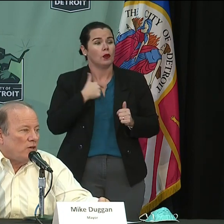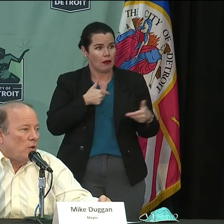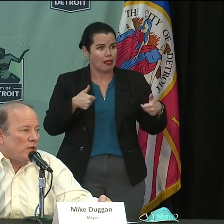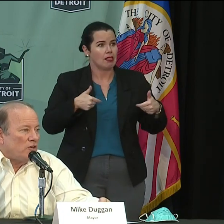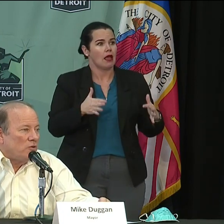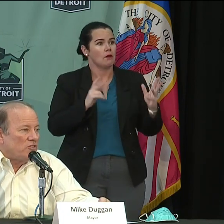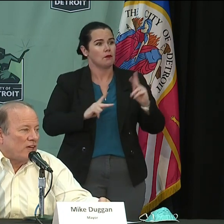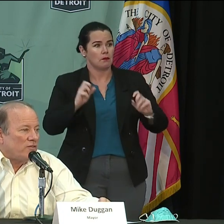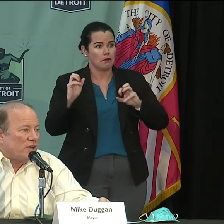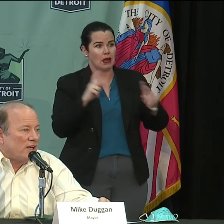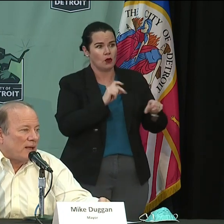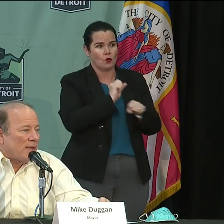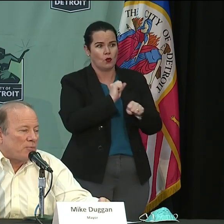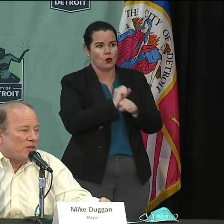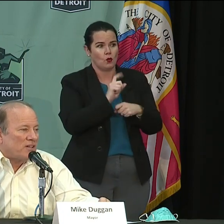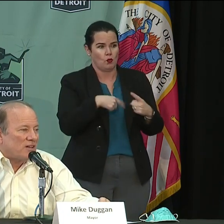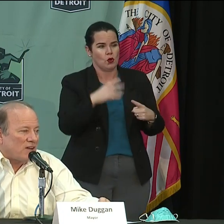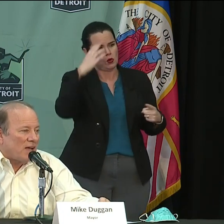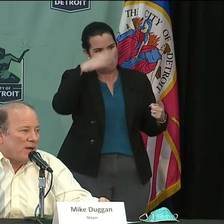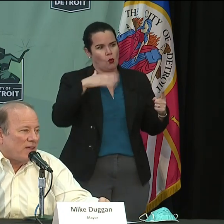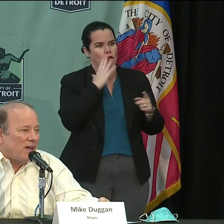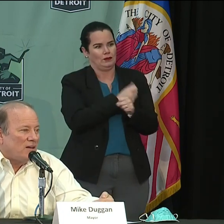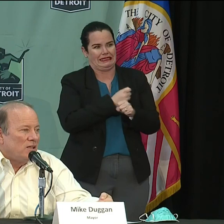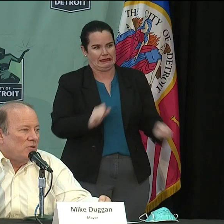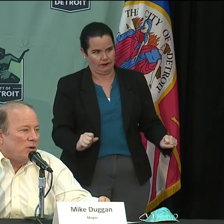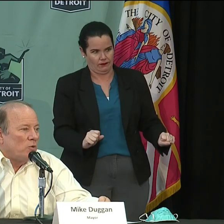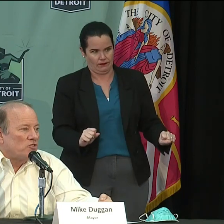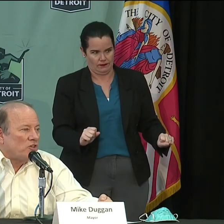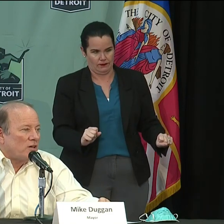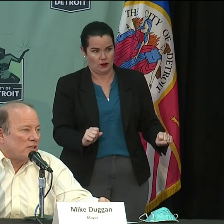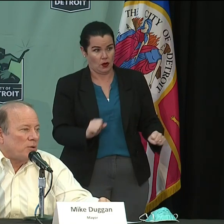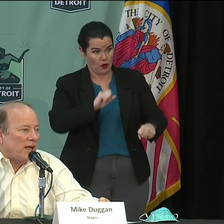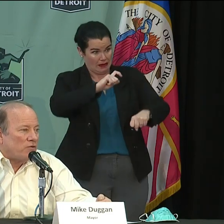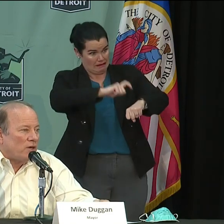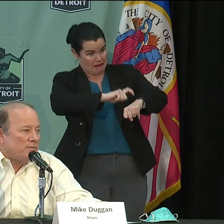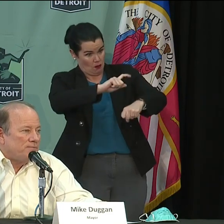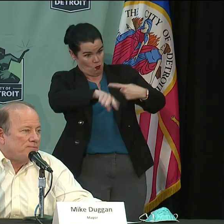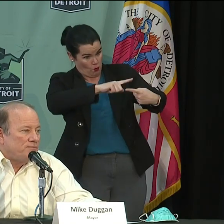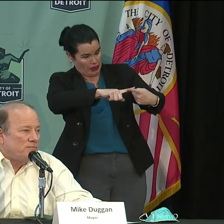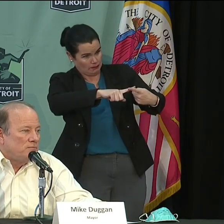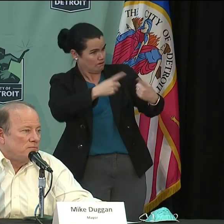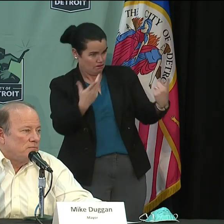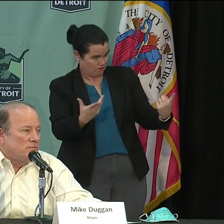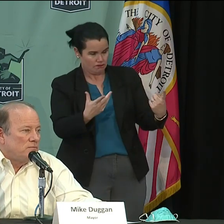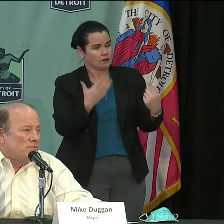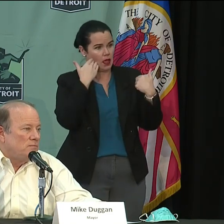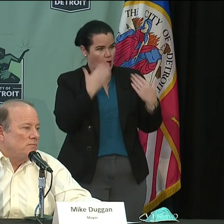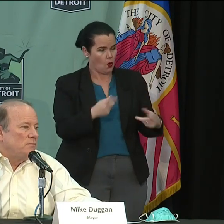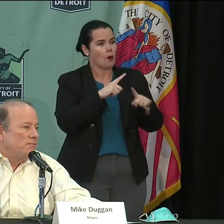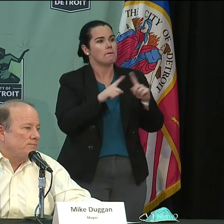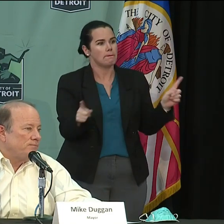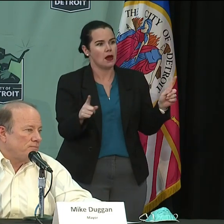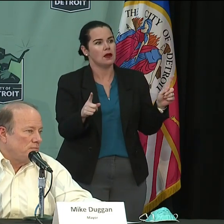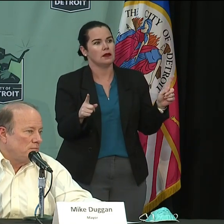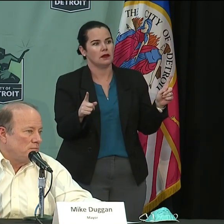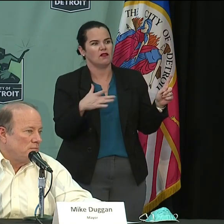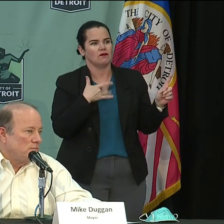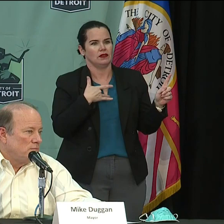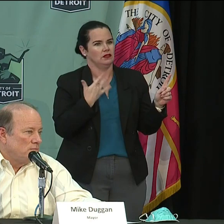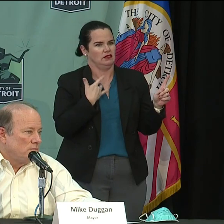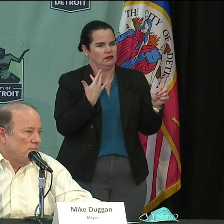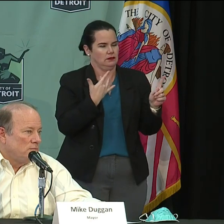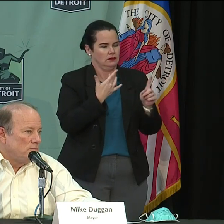when we know we can do it safely, and I'm not predicting a time on that, but we're starting to plan for it. Okay, and one last